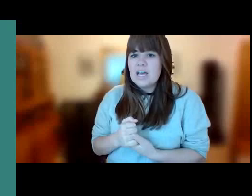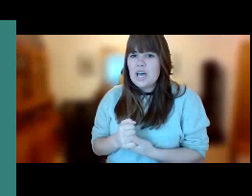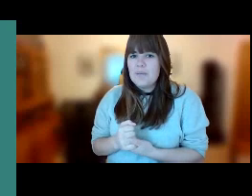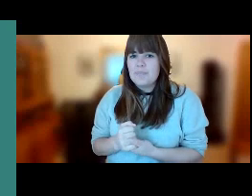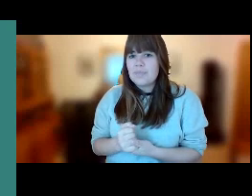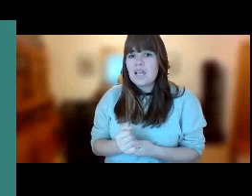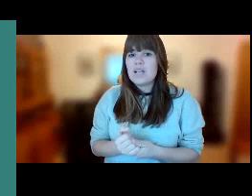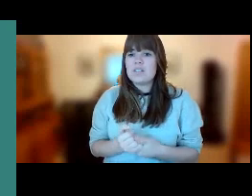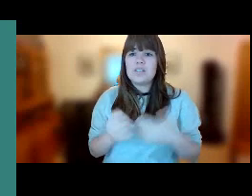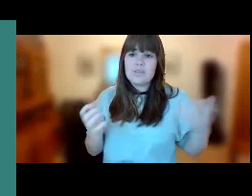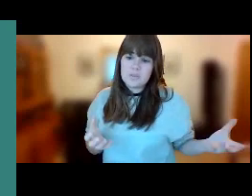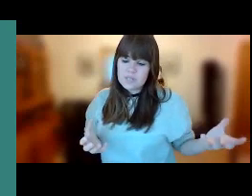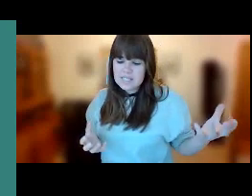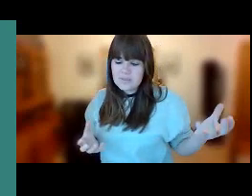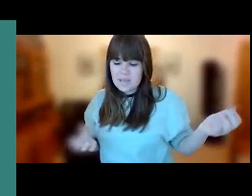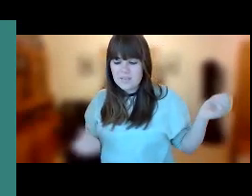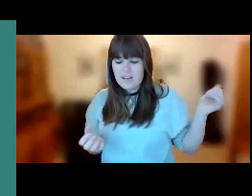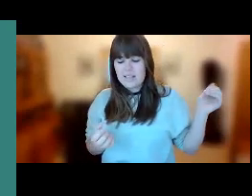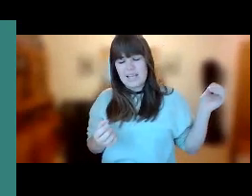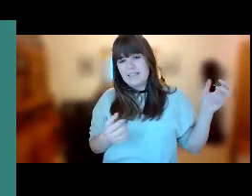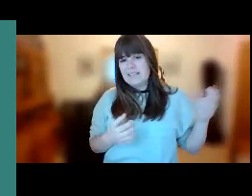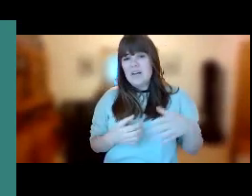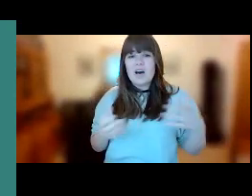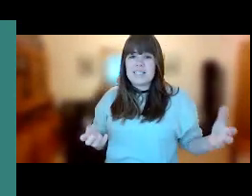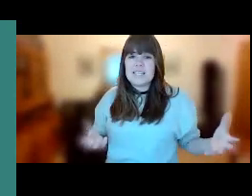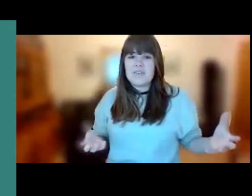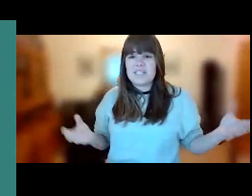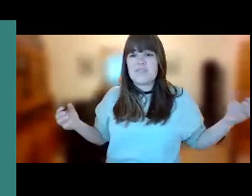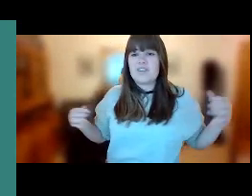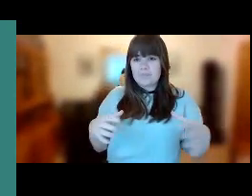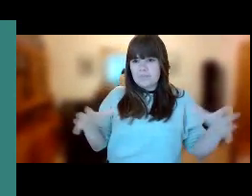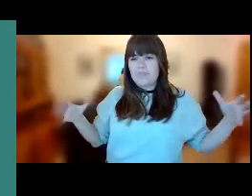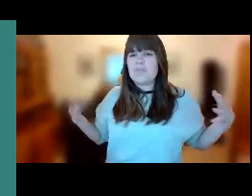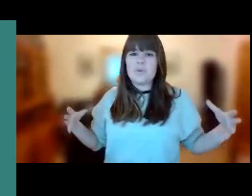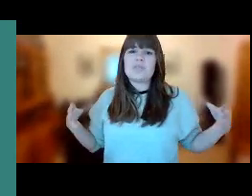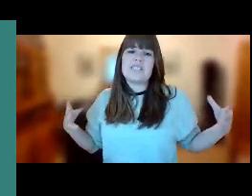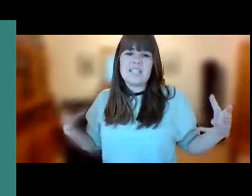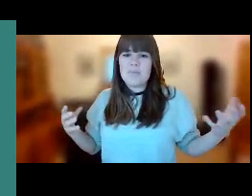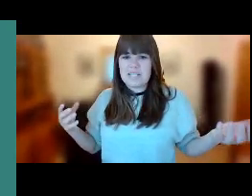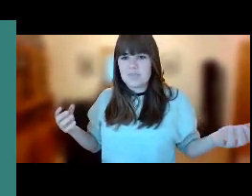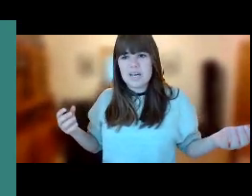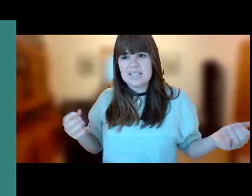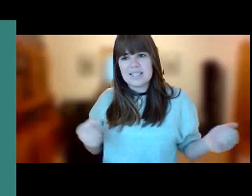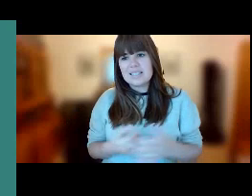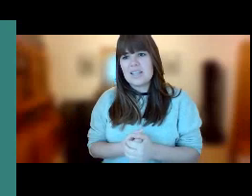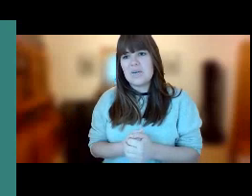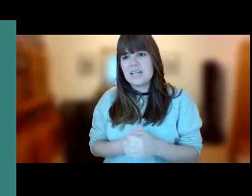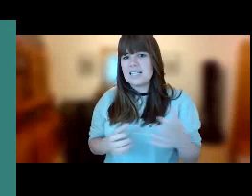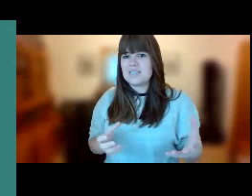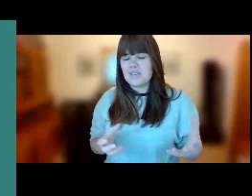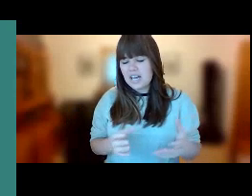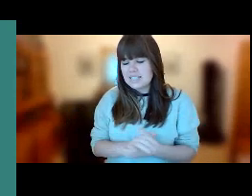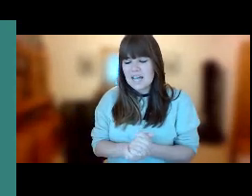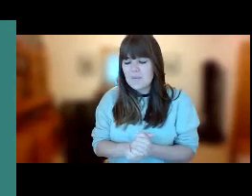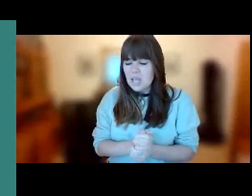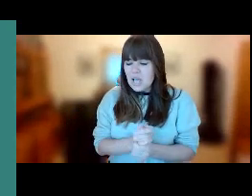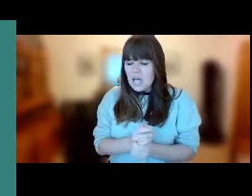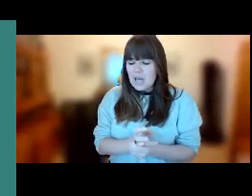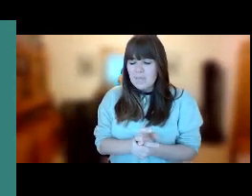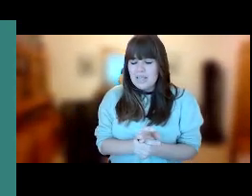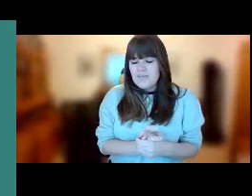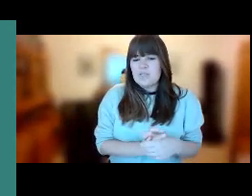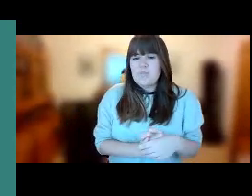they do live with autism and the fact that they are deaf is very important to them as a person. So they will identify as that,